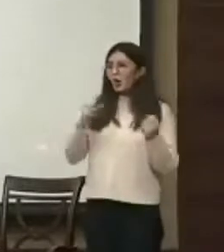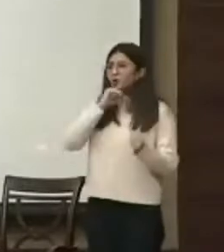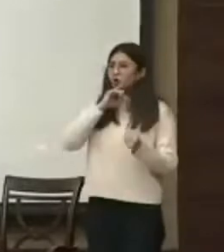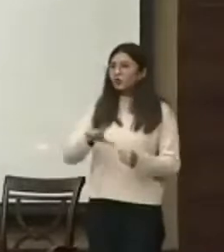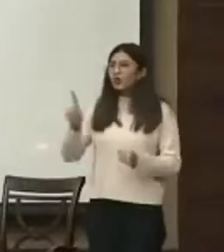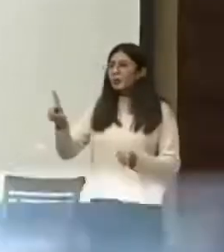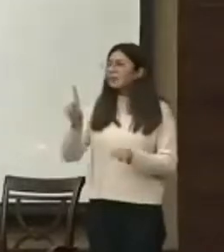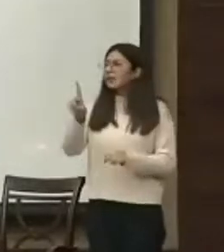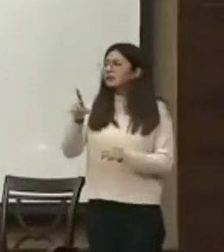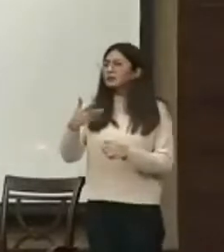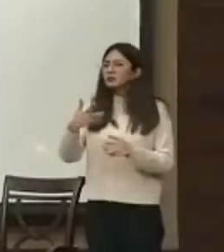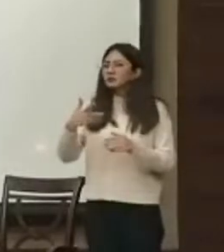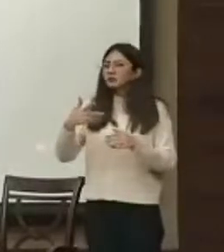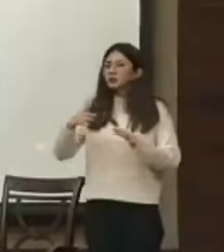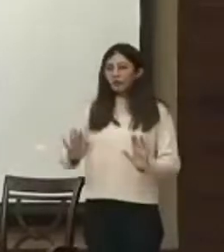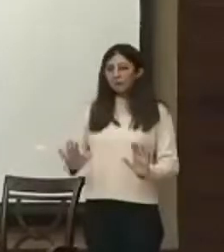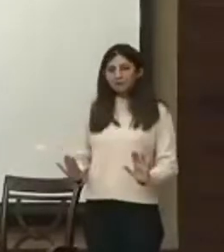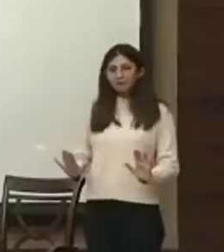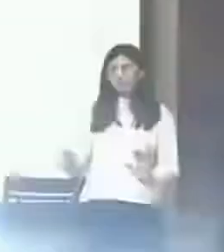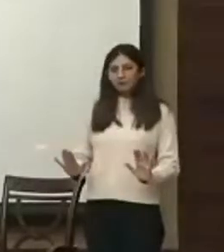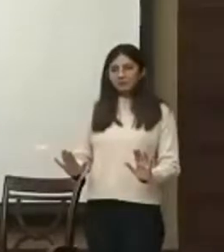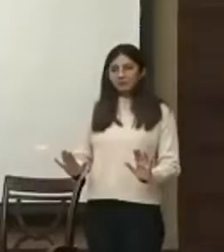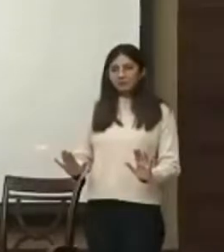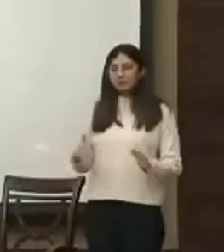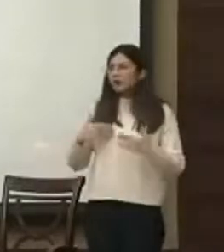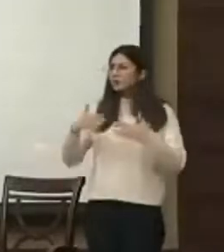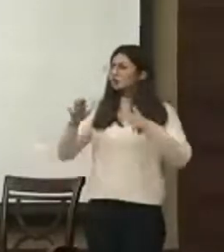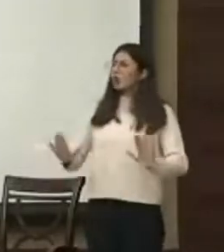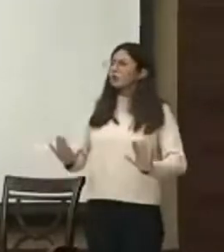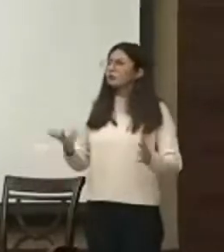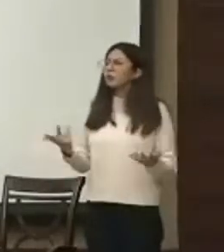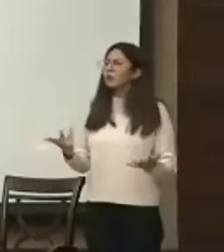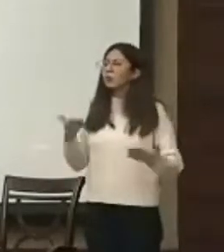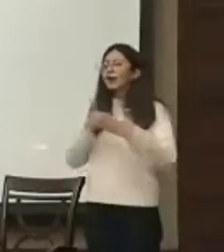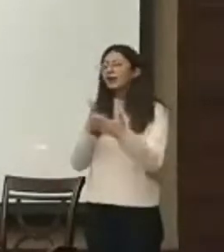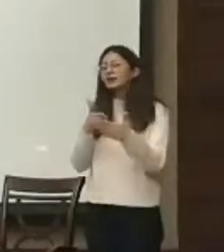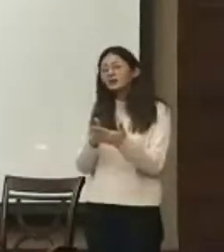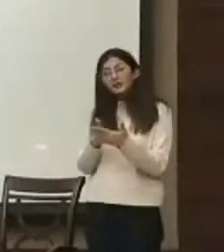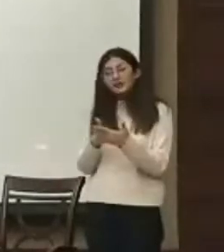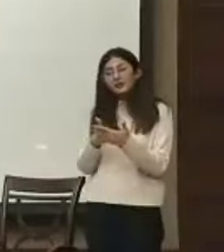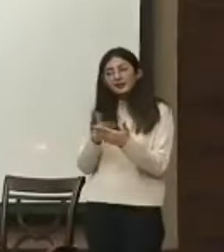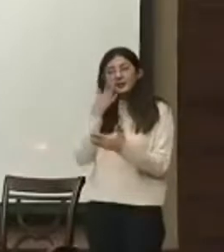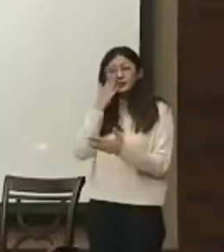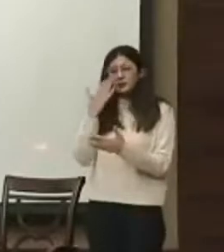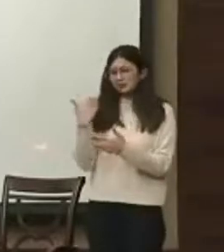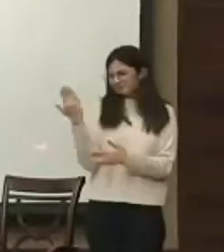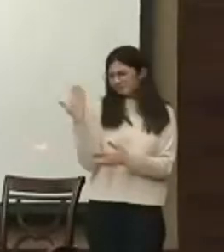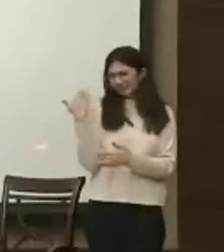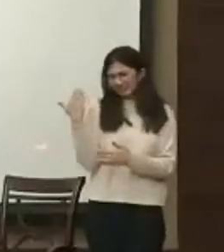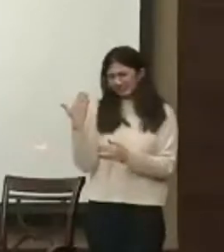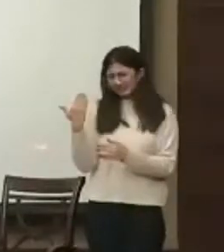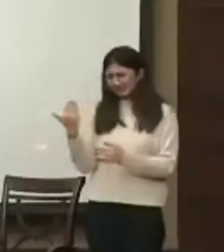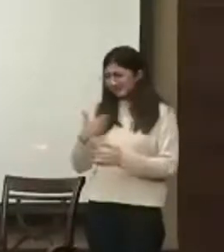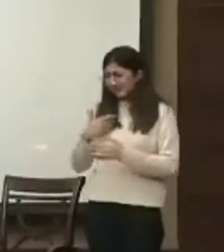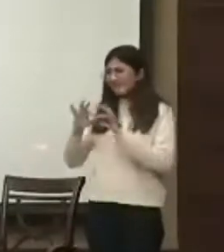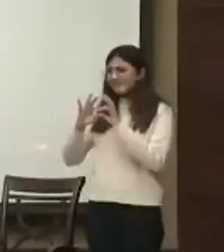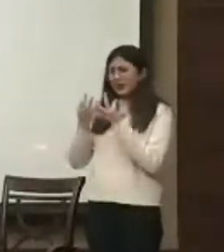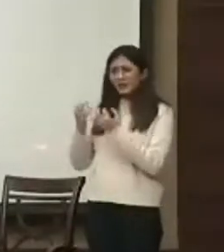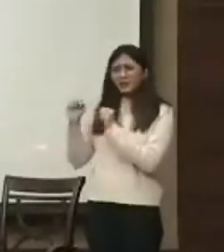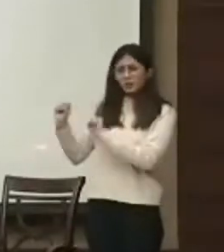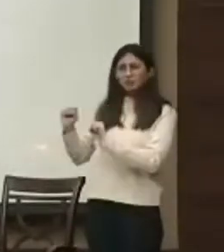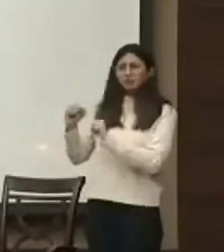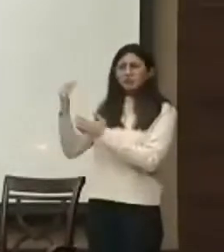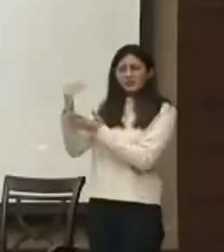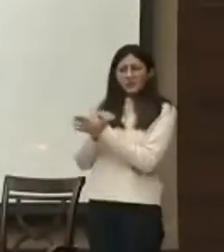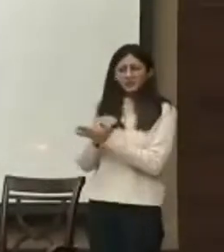are held back. Hum ruke hue hain. And we are held back by barriers. So very recently, I was at a family function and